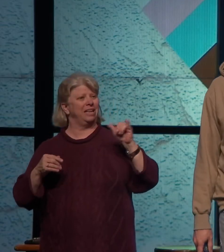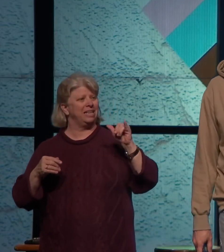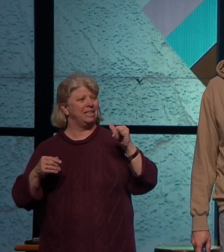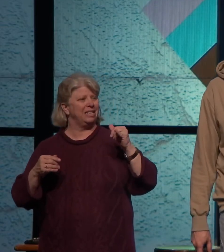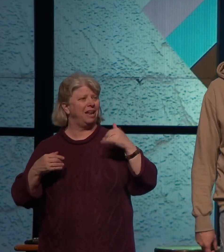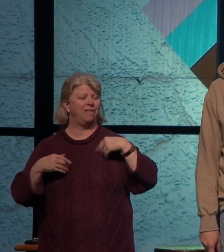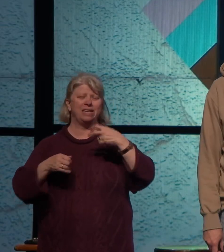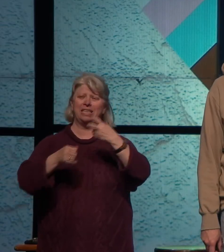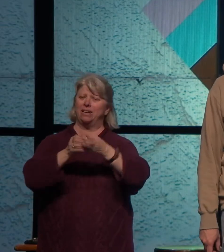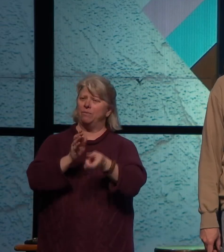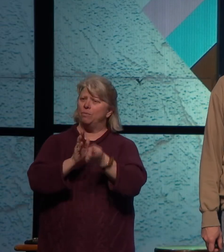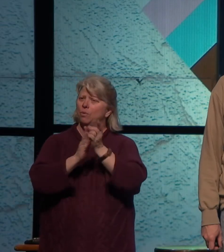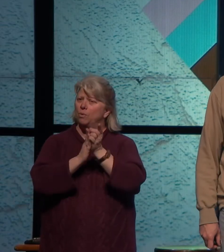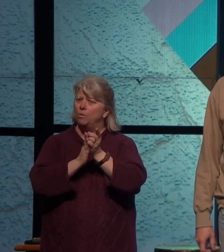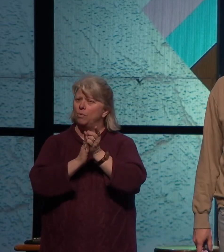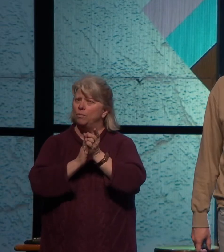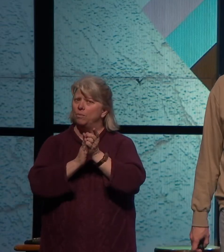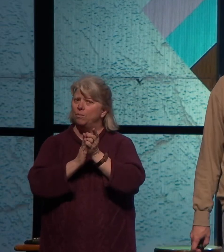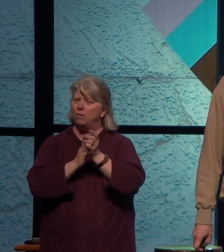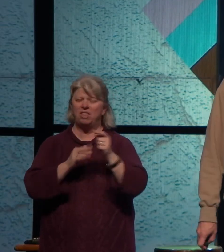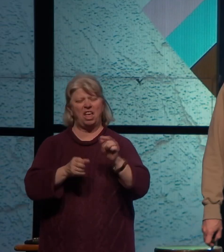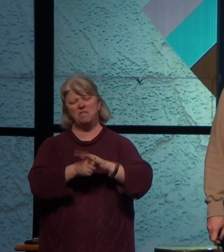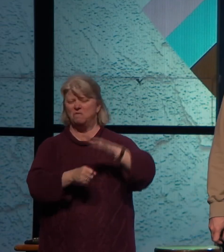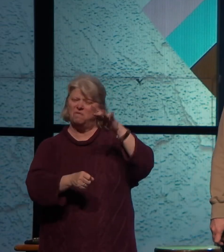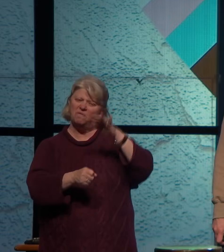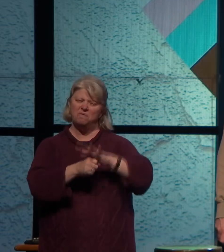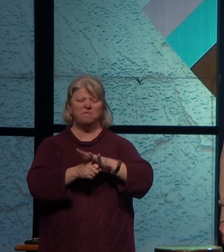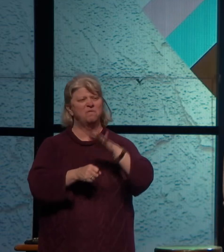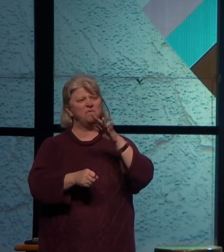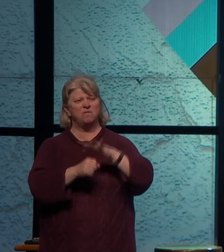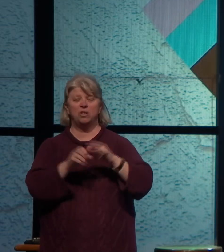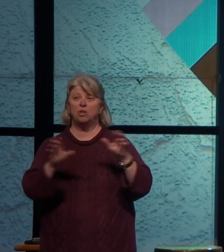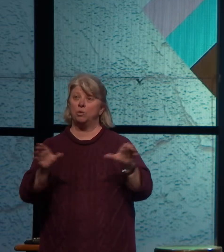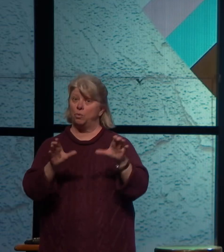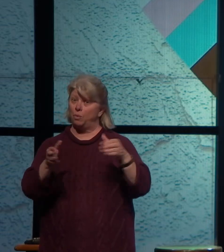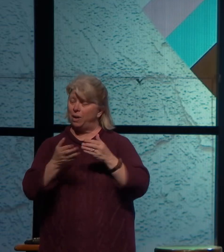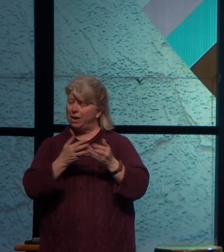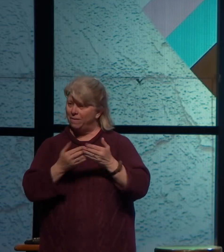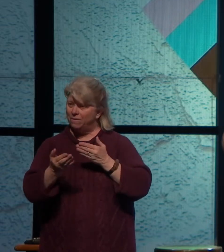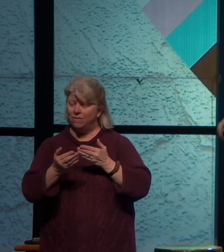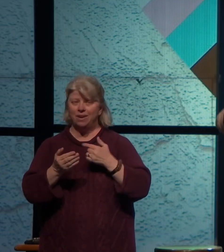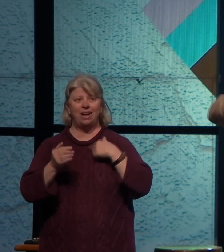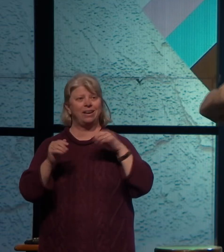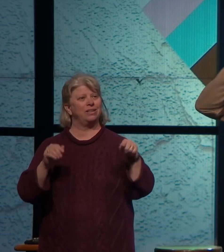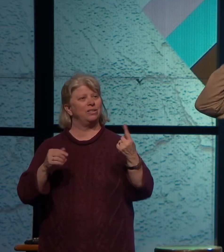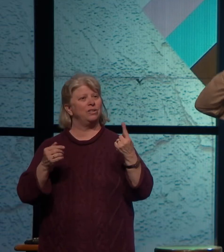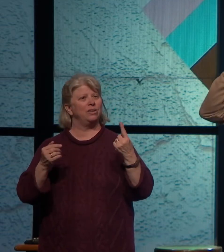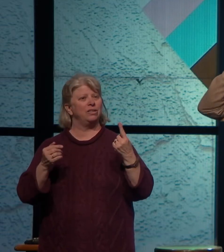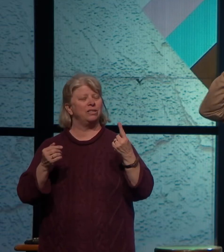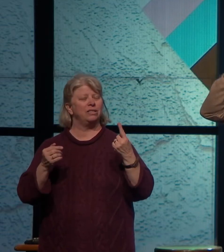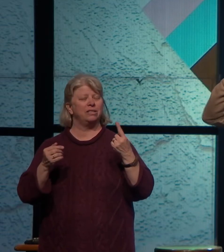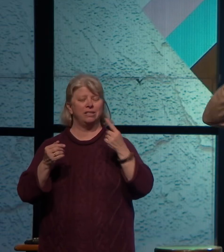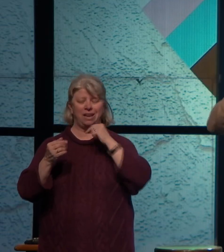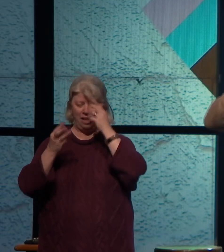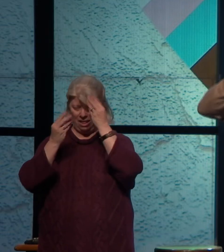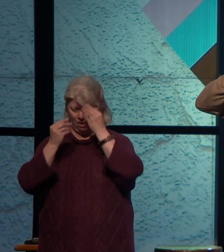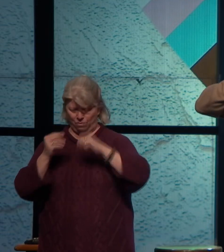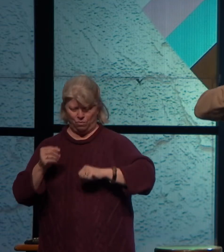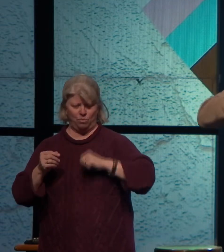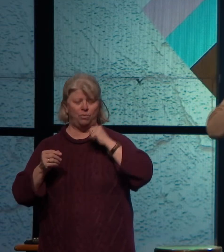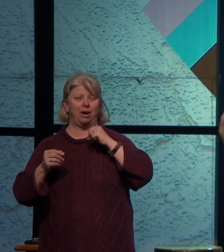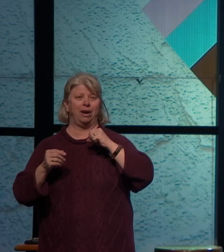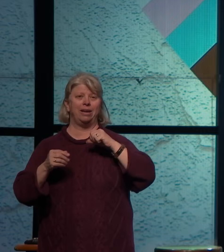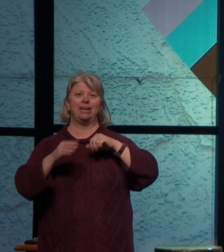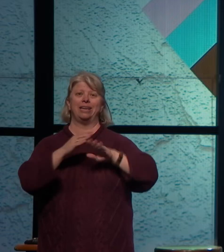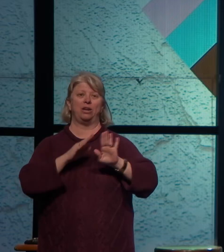having a tough moment and they're throwing their fit or they're doing whatever, if I could just get out of my own pride and just